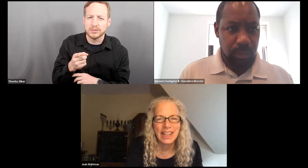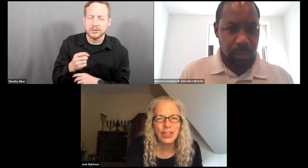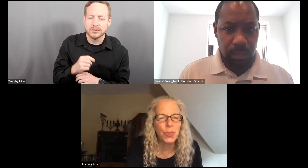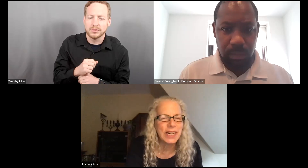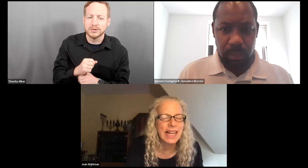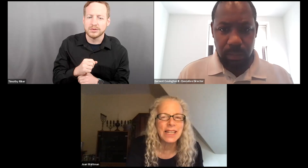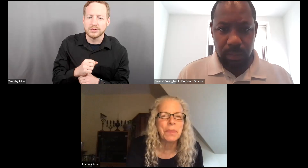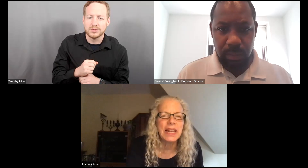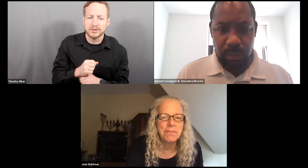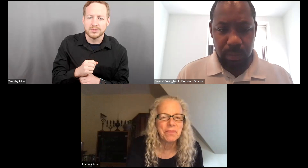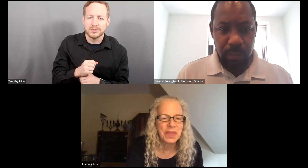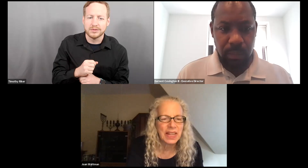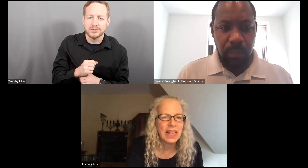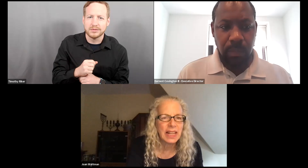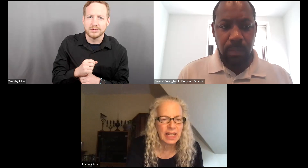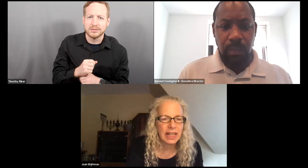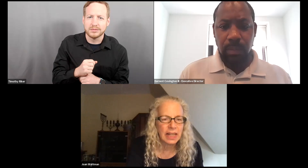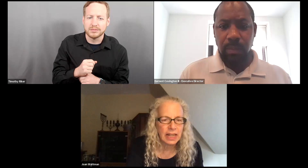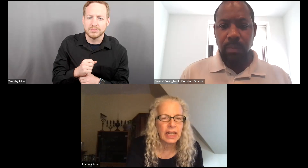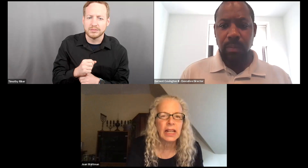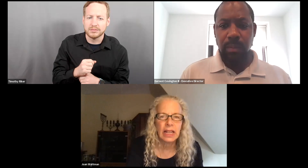Okay. Did you want to say something?